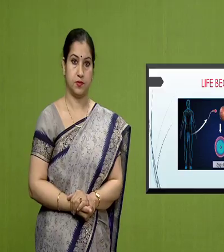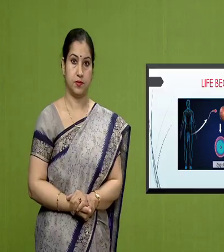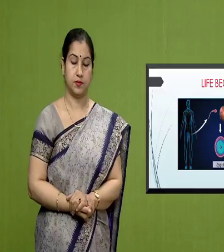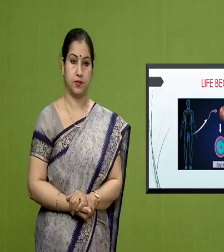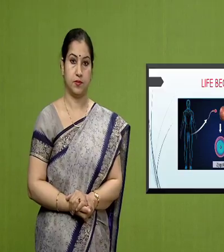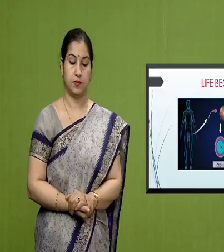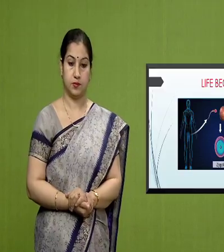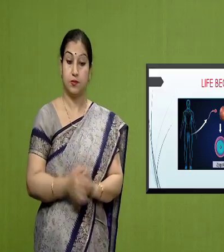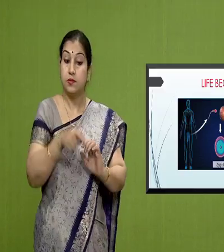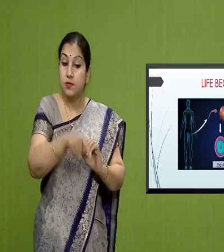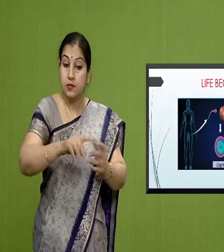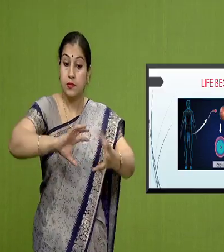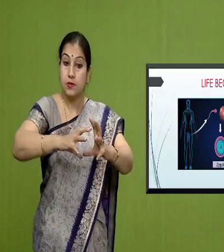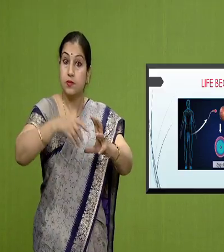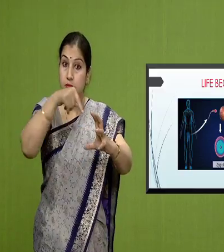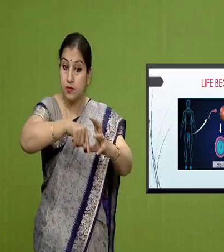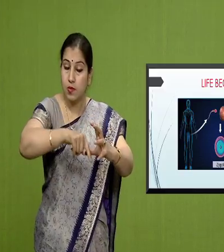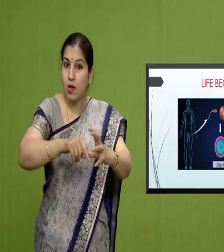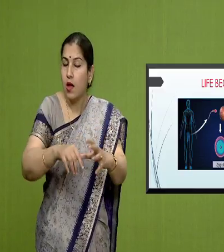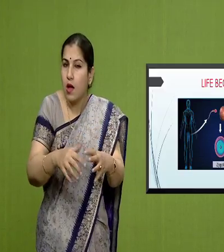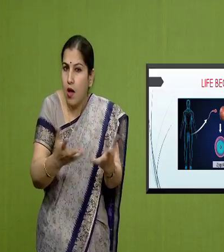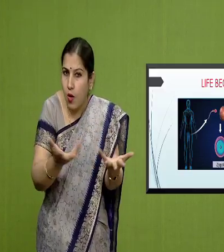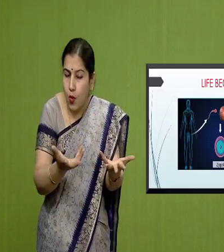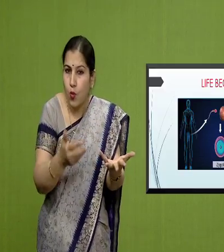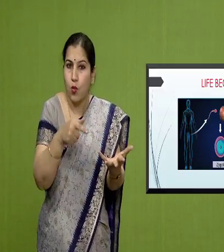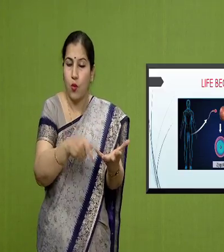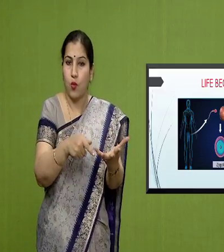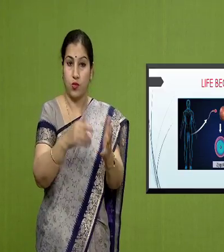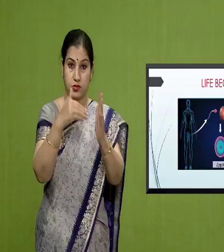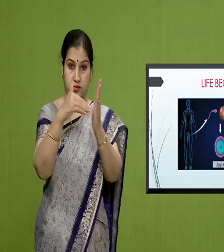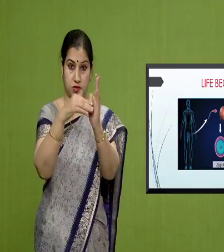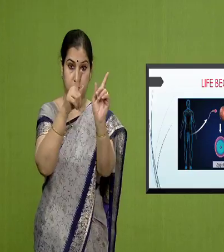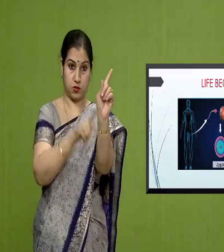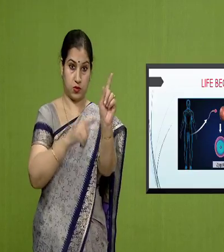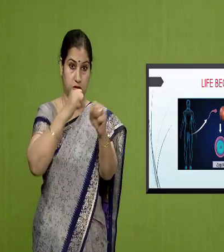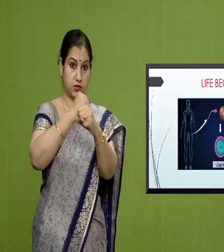The process of formation of zygote is called